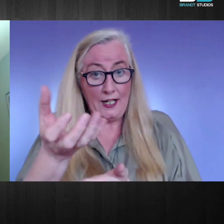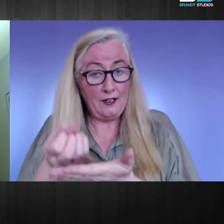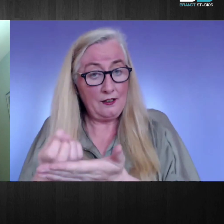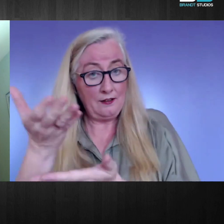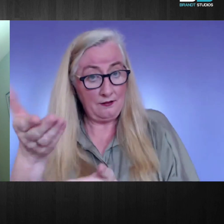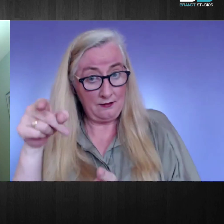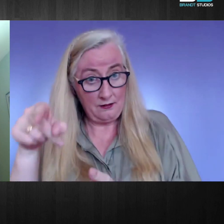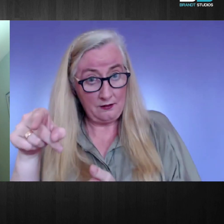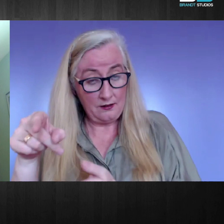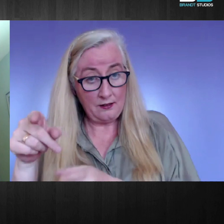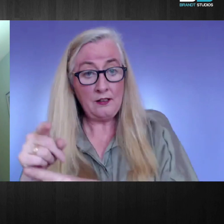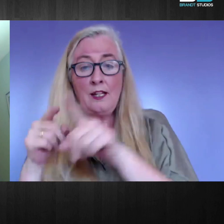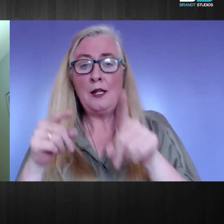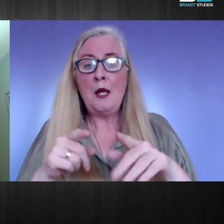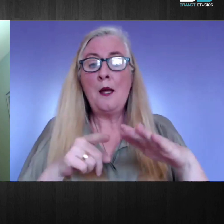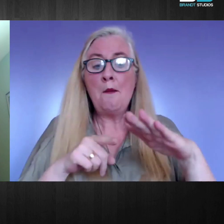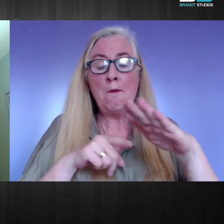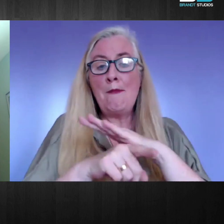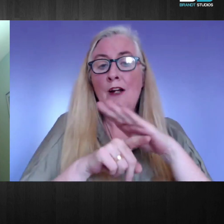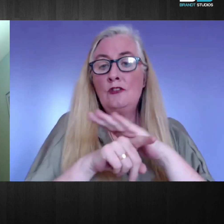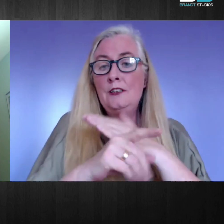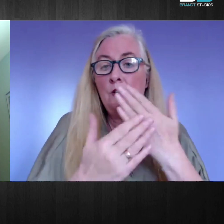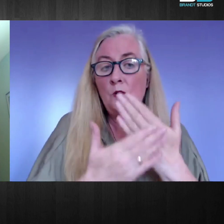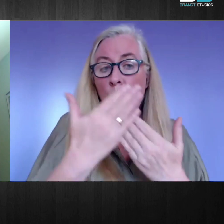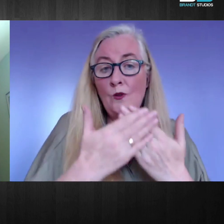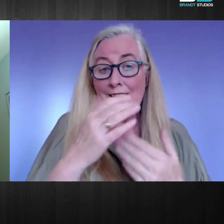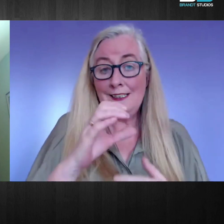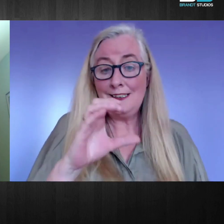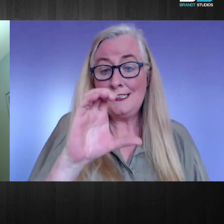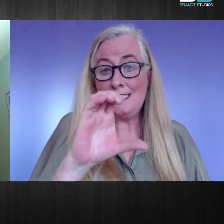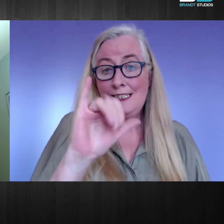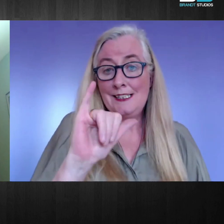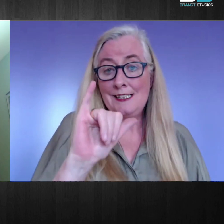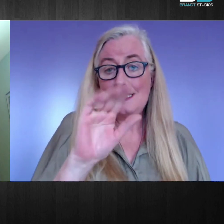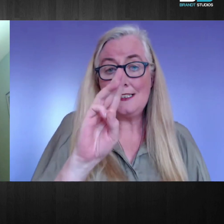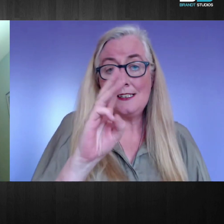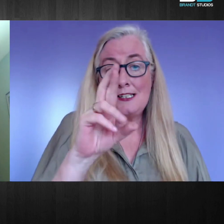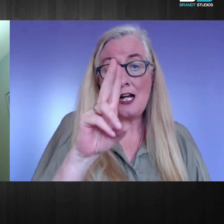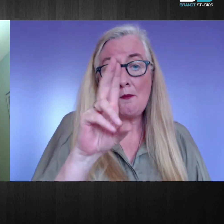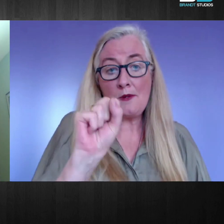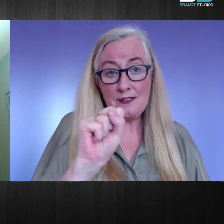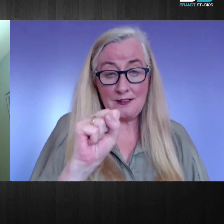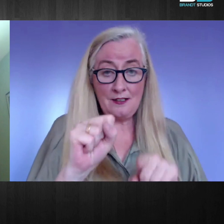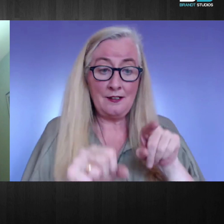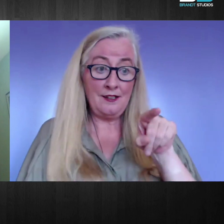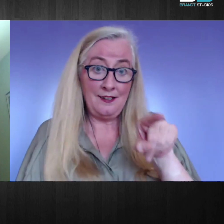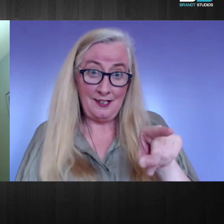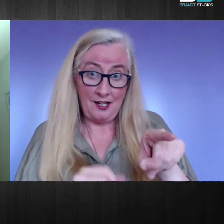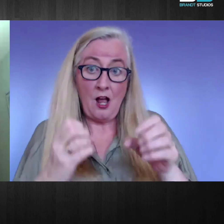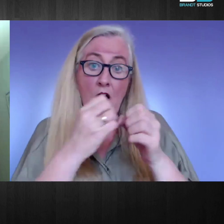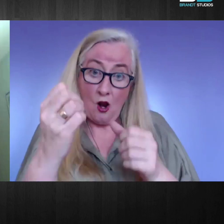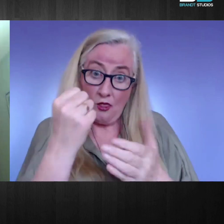youth in Cyprus, there was a study by Markadu. They all that